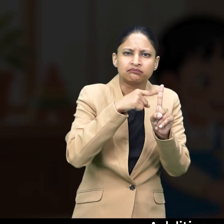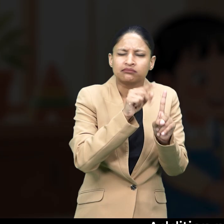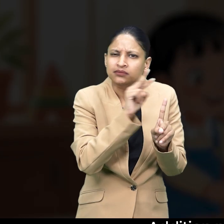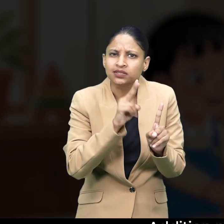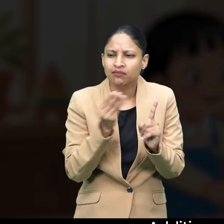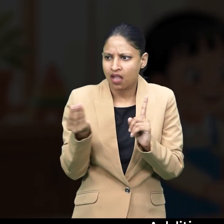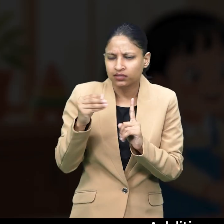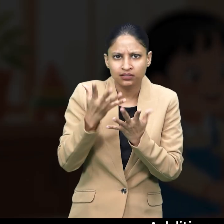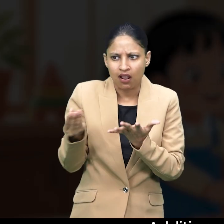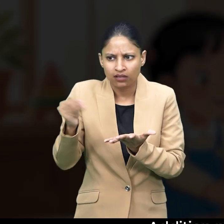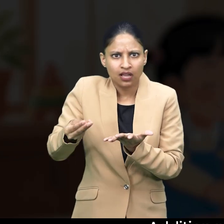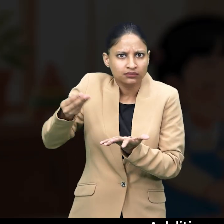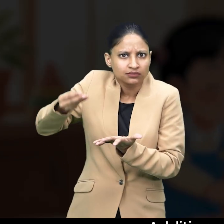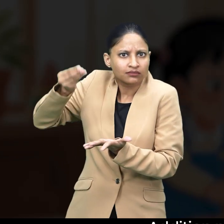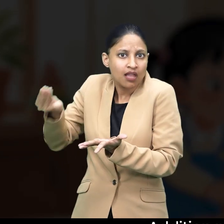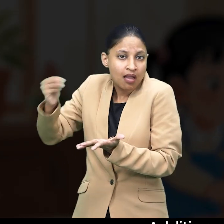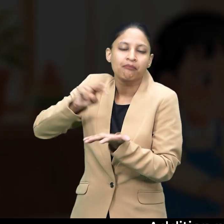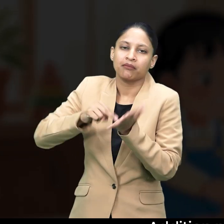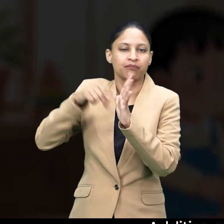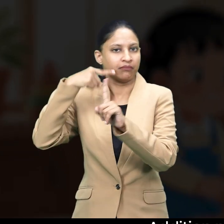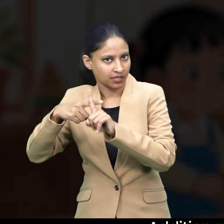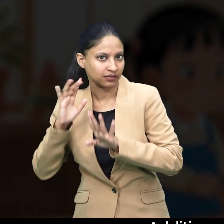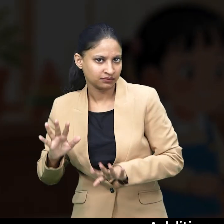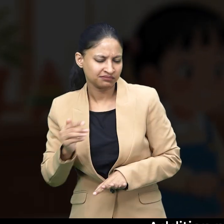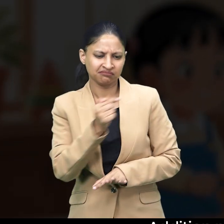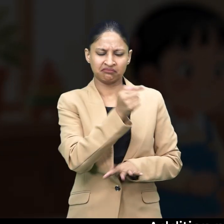addition means putting things together.